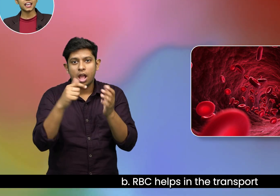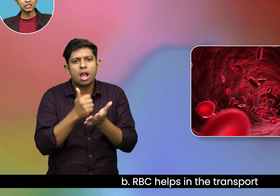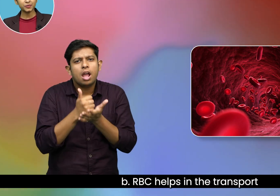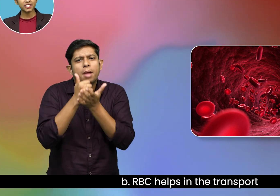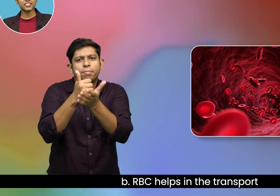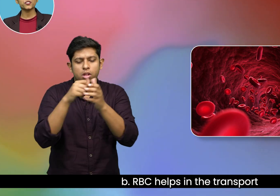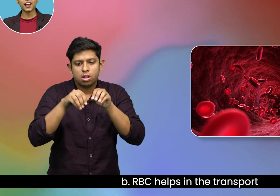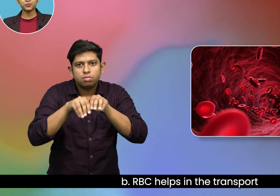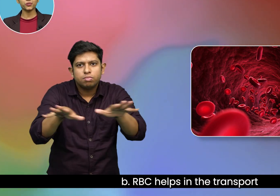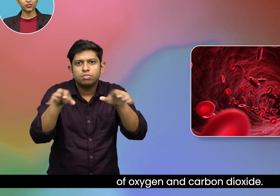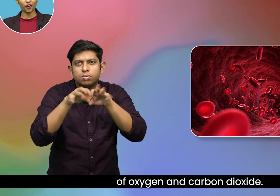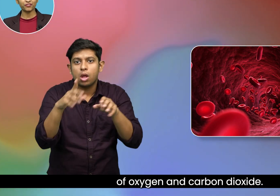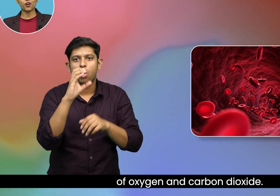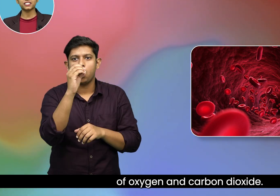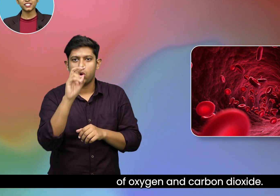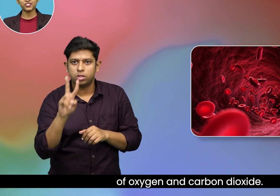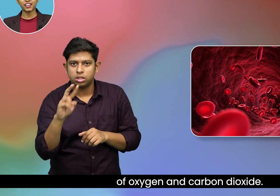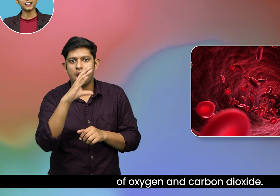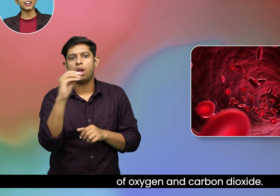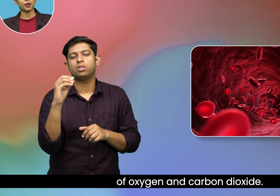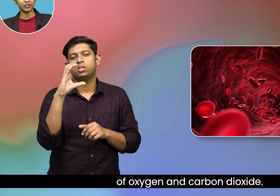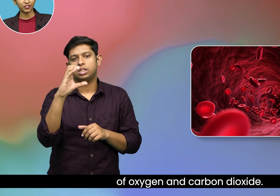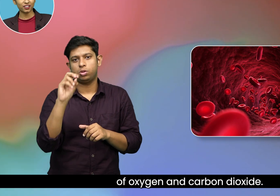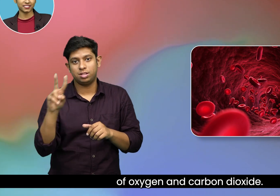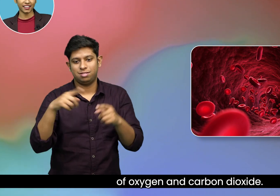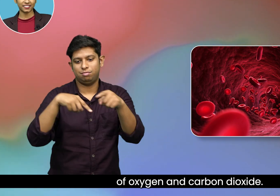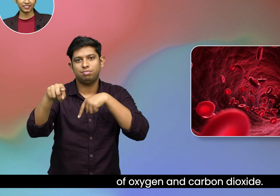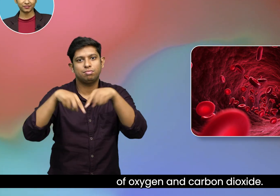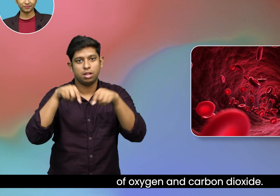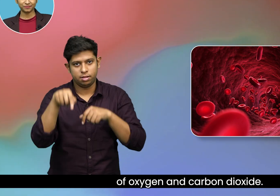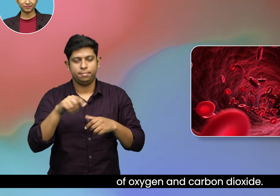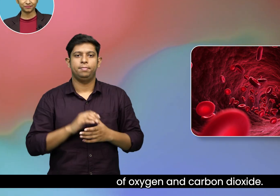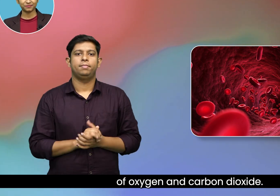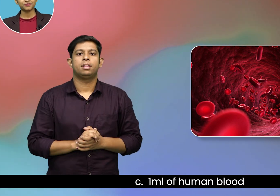RBC helps in the transport of oxygen and carbon dioxide.